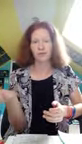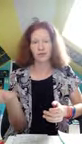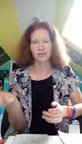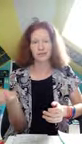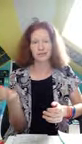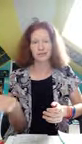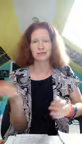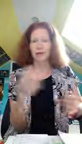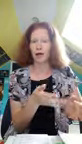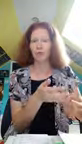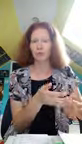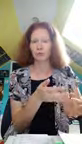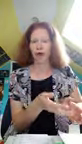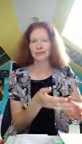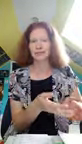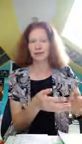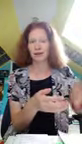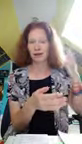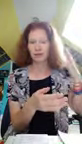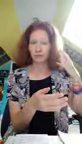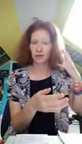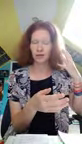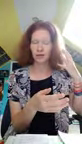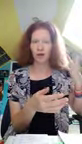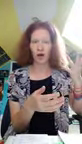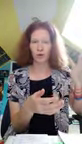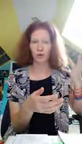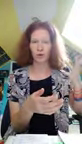visual assistance to help with the processing of the auditory.